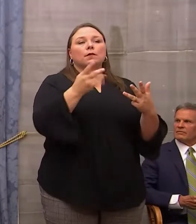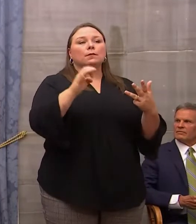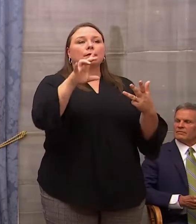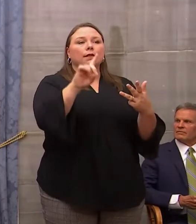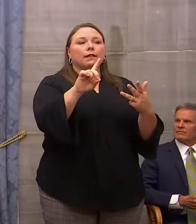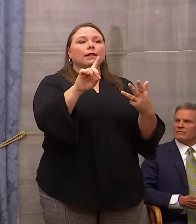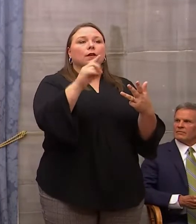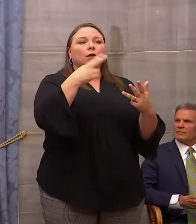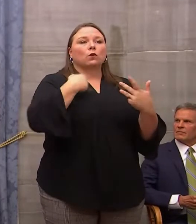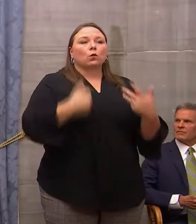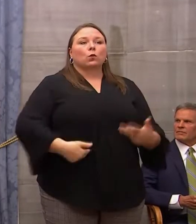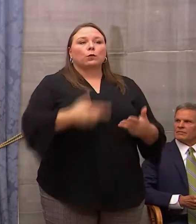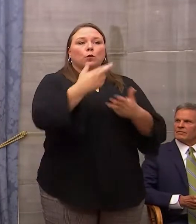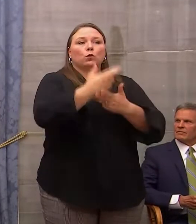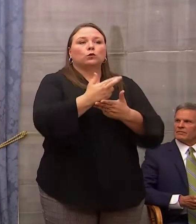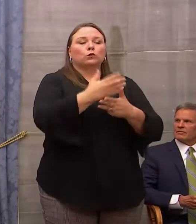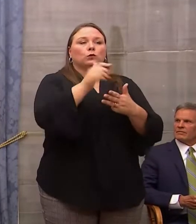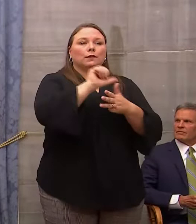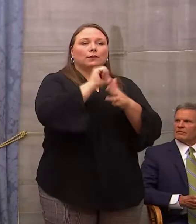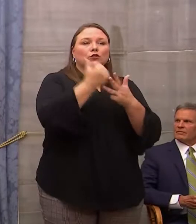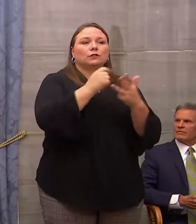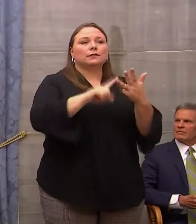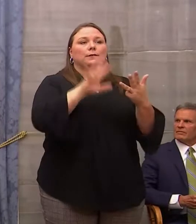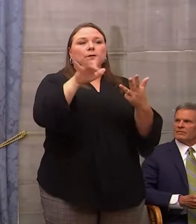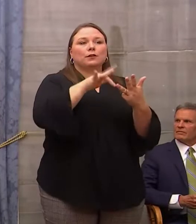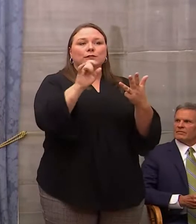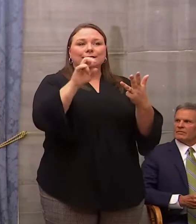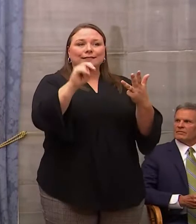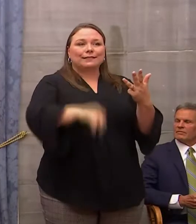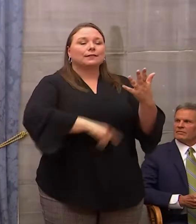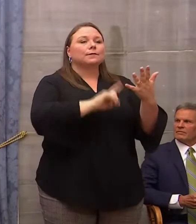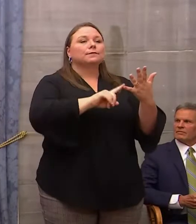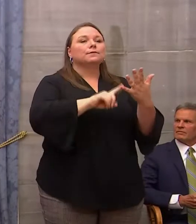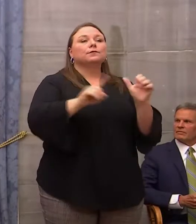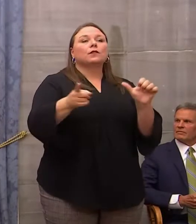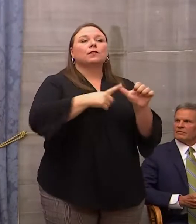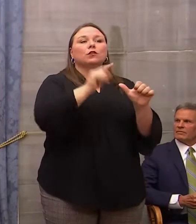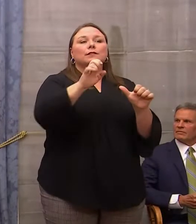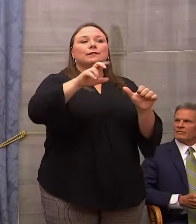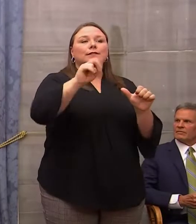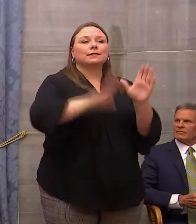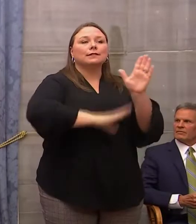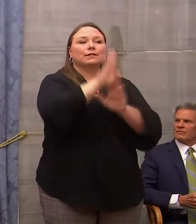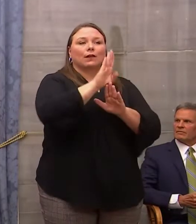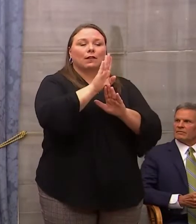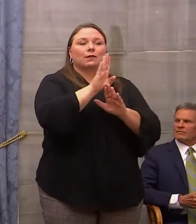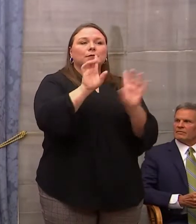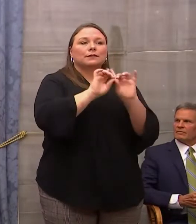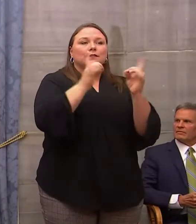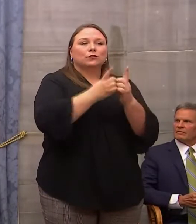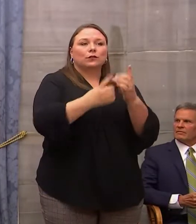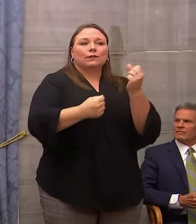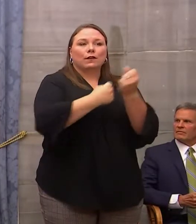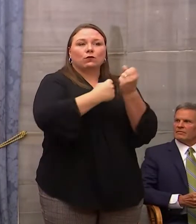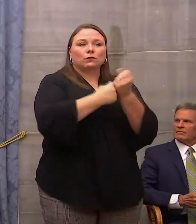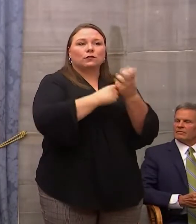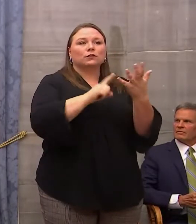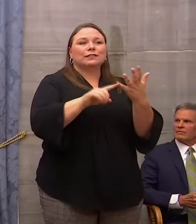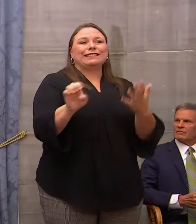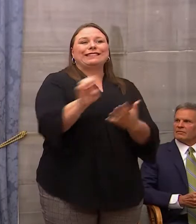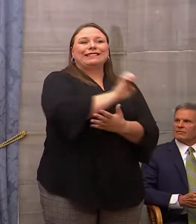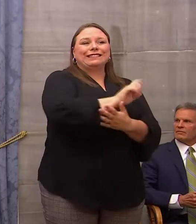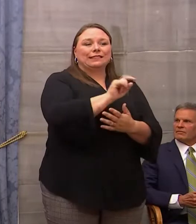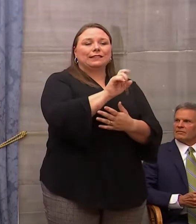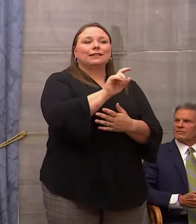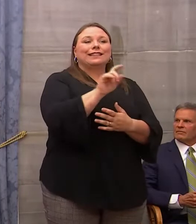Resource Agency, representing Middle Tennessee. First Tennessee Development District Foundation, representing East